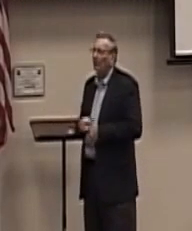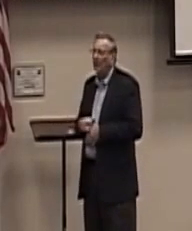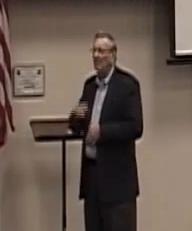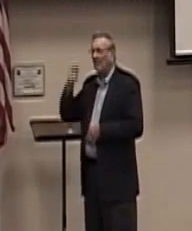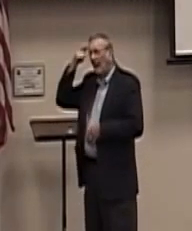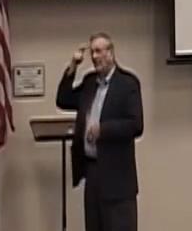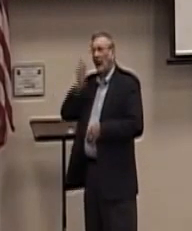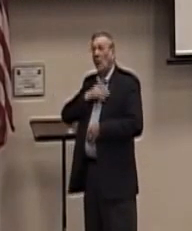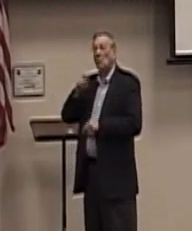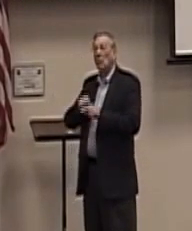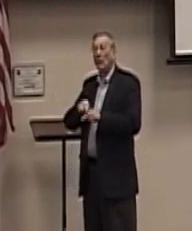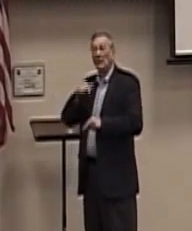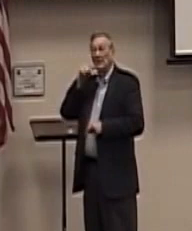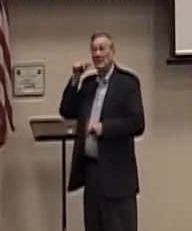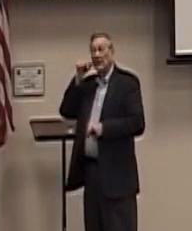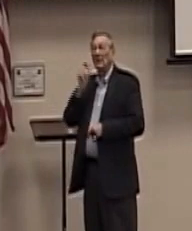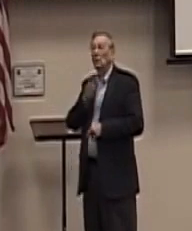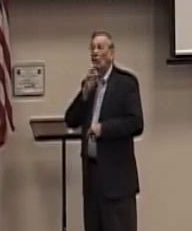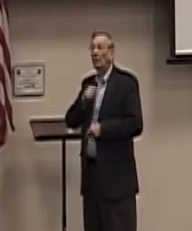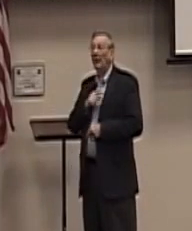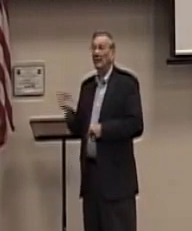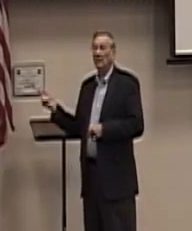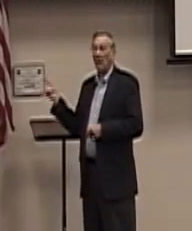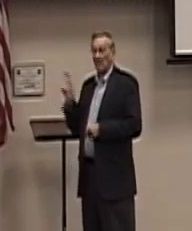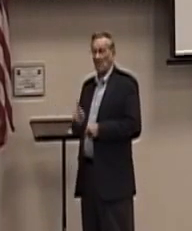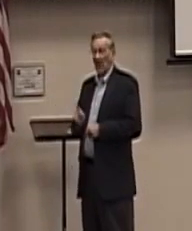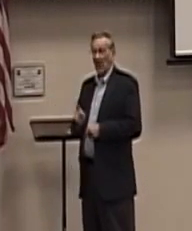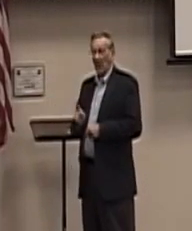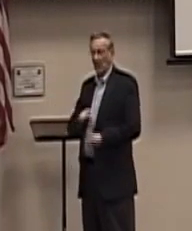speaking the other day, talked about his coming back, his